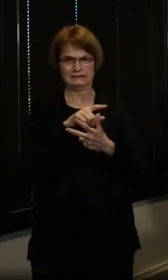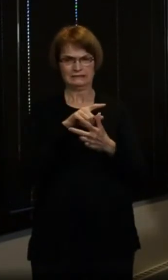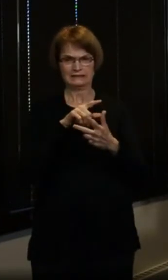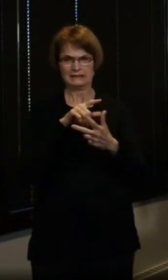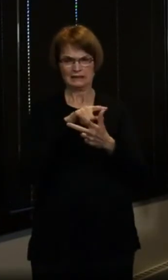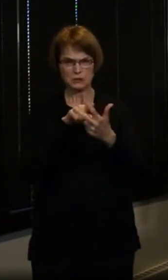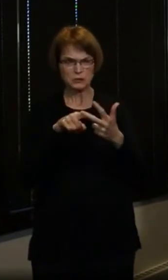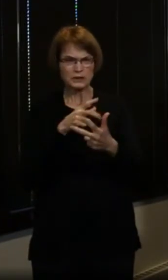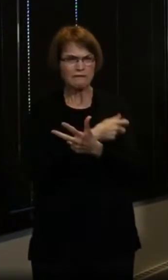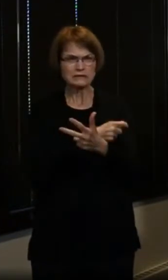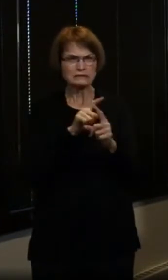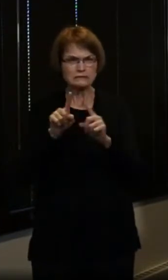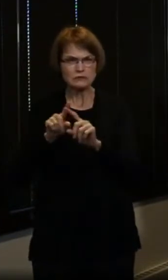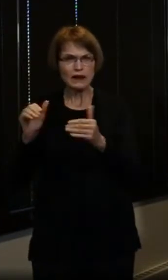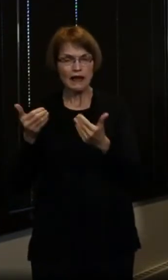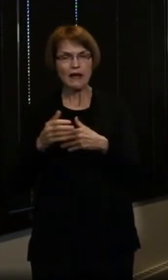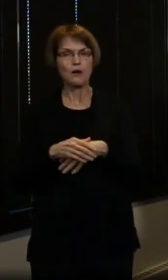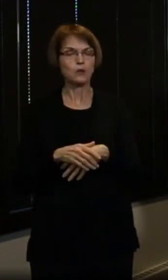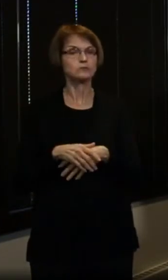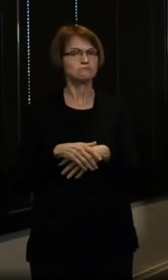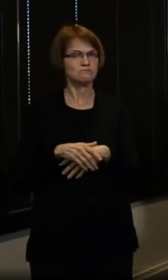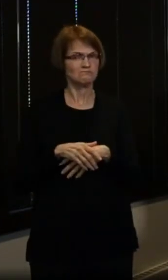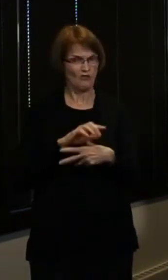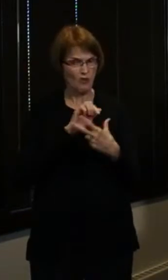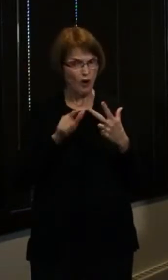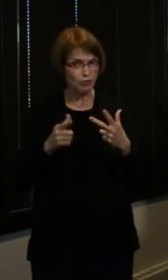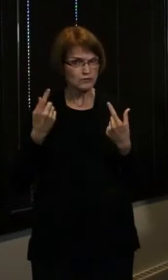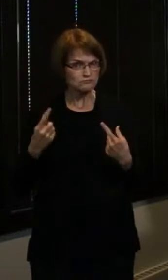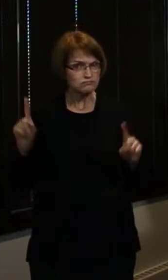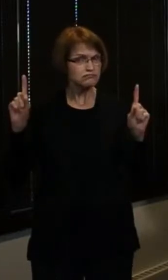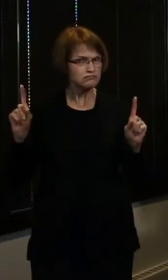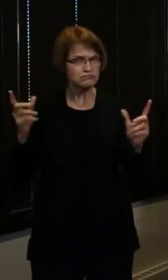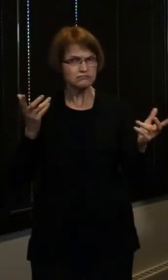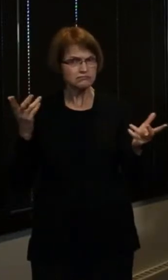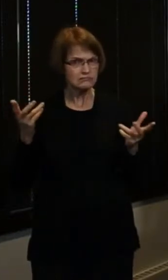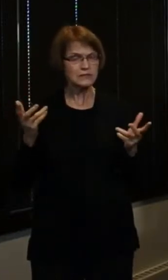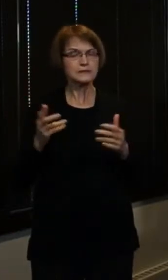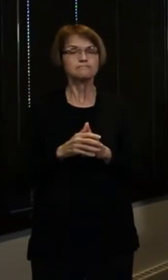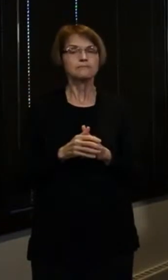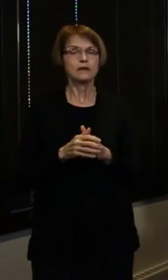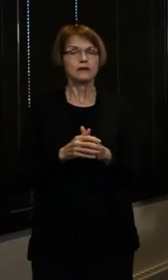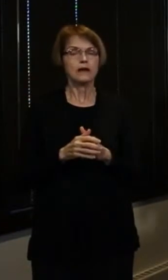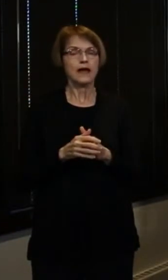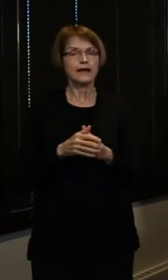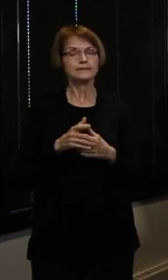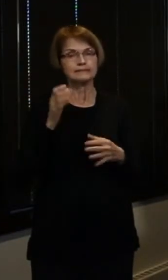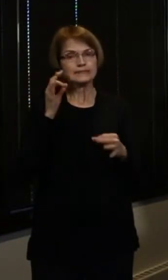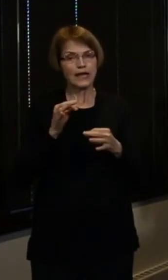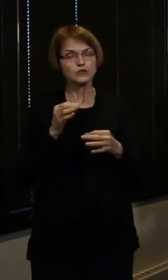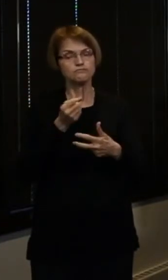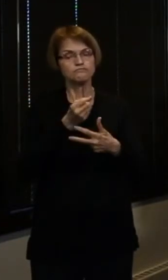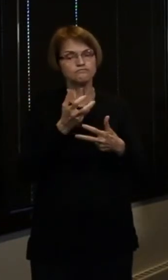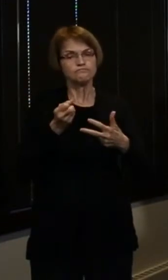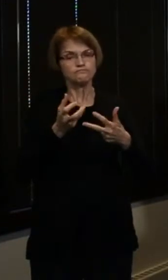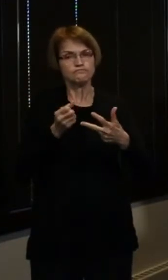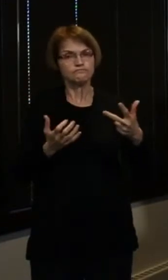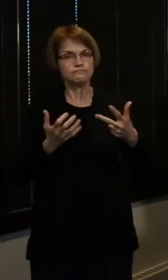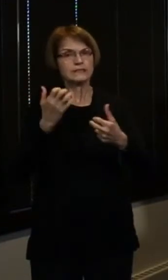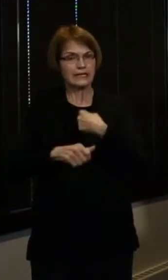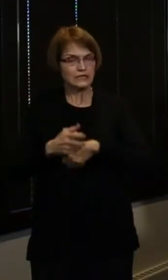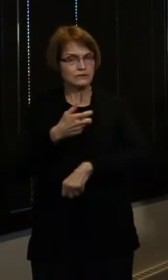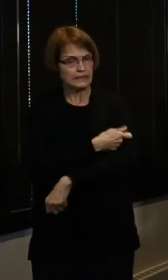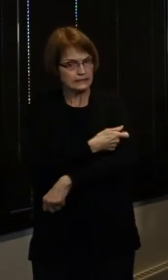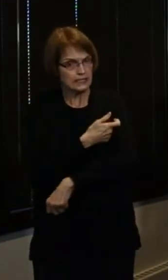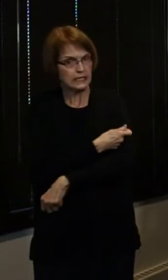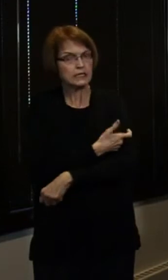this term of efficacy. And so we thought we'd go through a little bit about what they are and what it means, and at the end of the